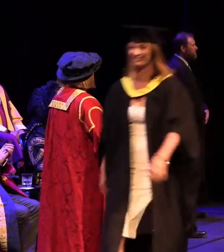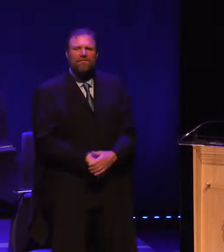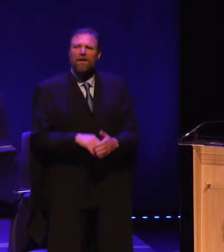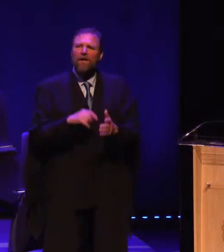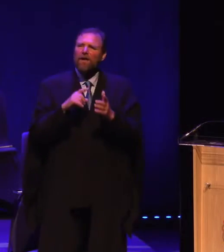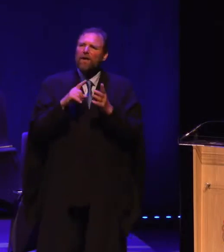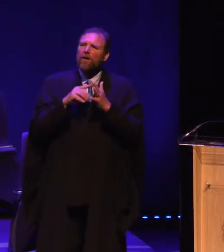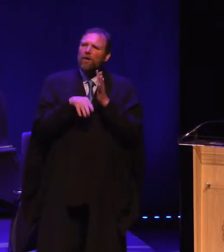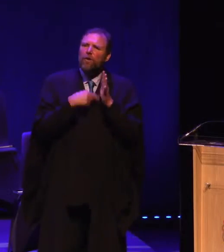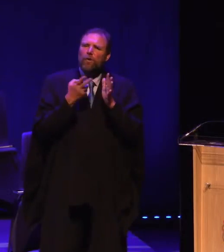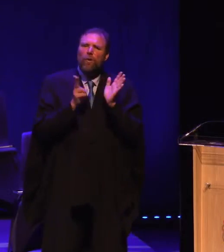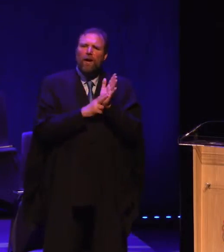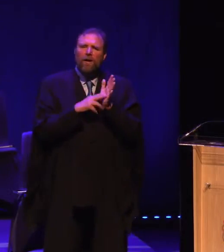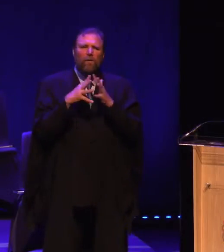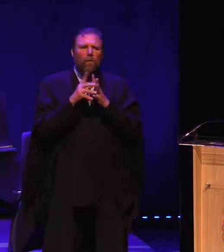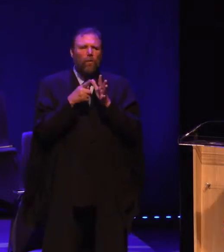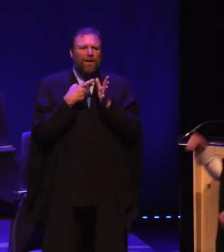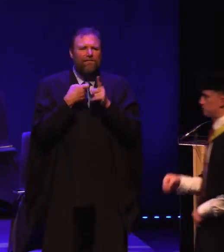Ewan Weaver.